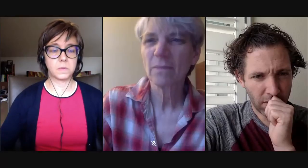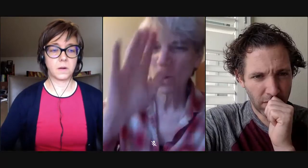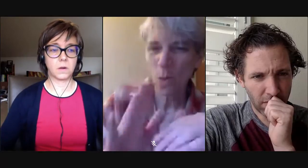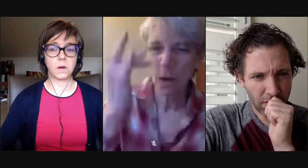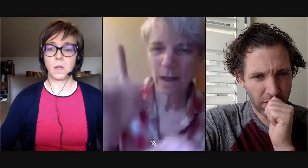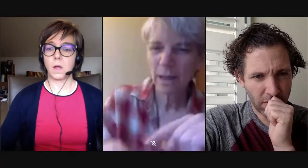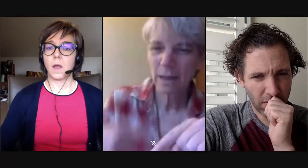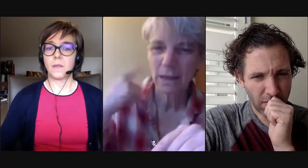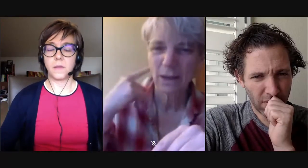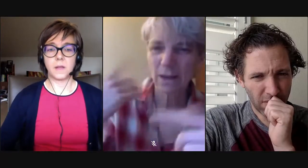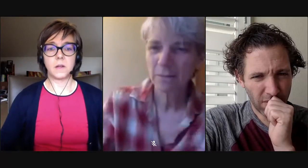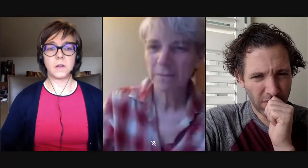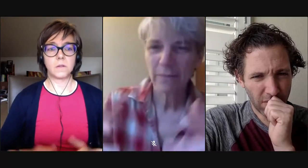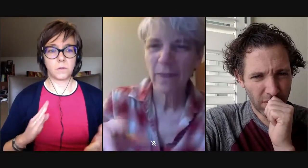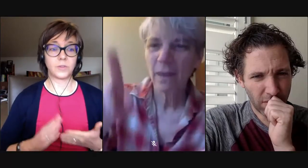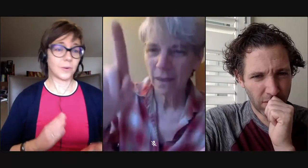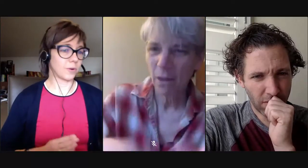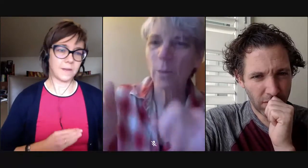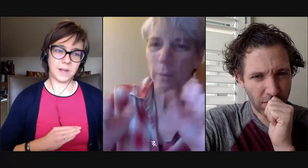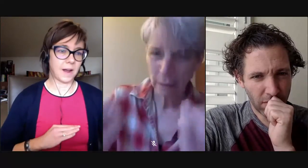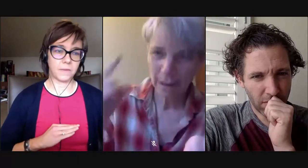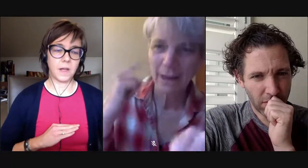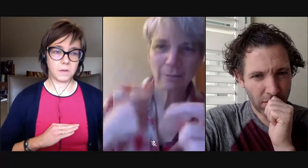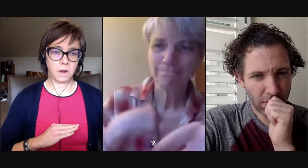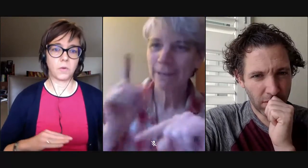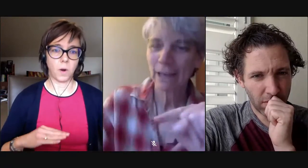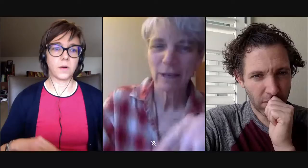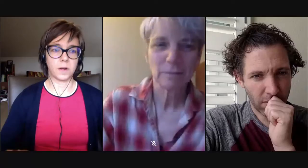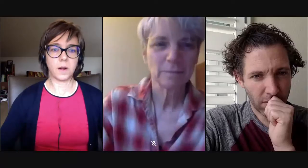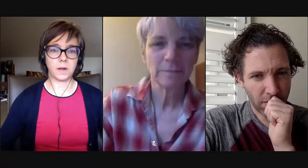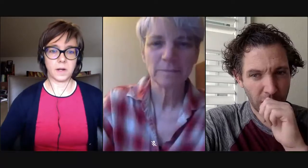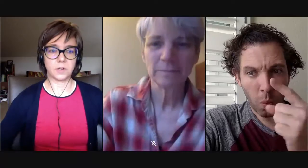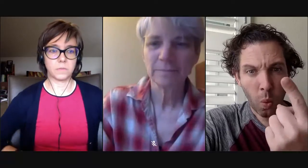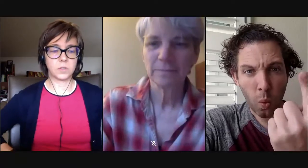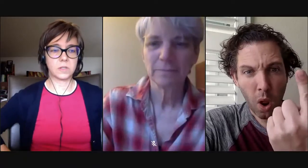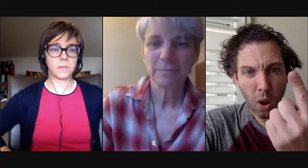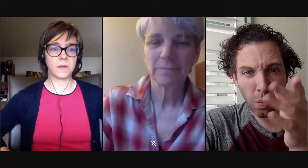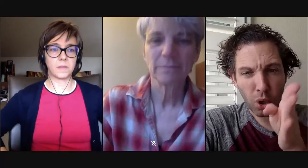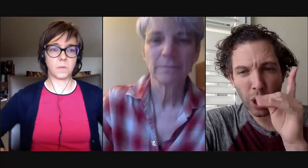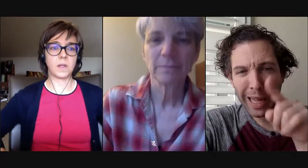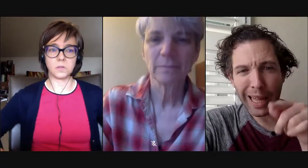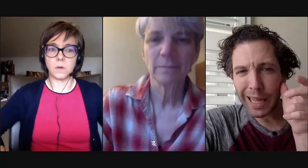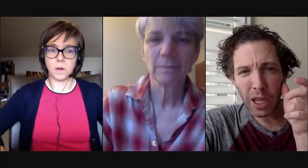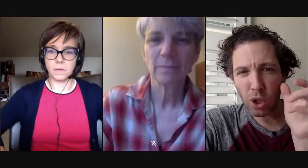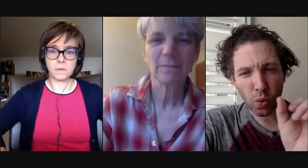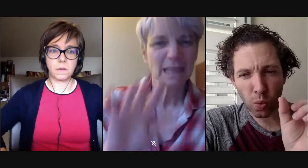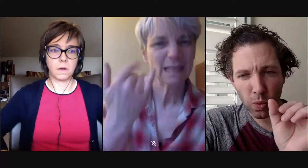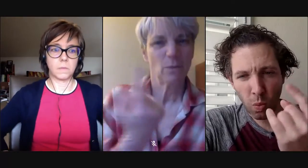speaker, then those interpreters have to have hardwired internet connection, which is something that we can do in a month. We can